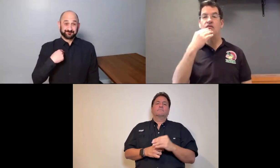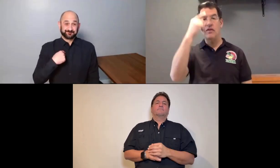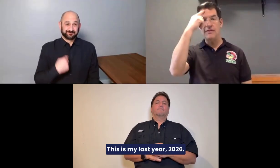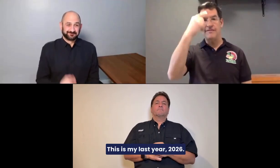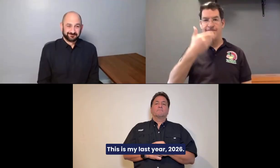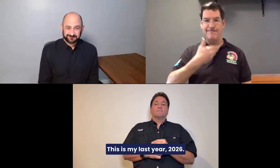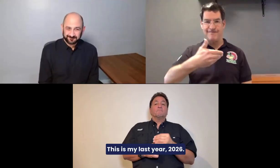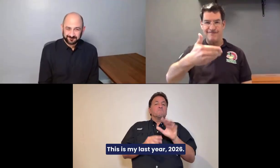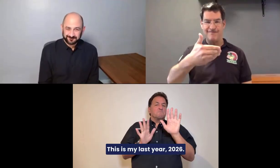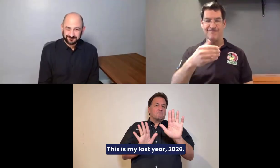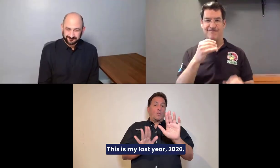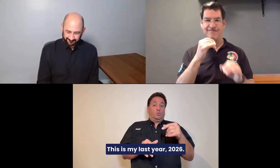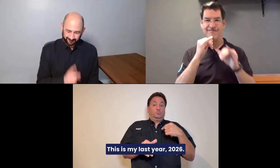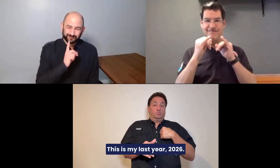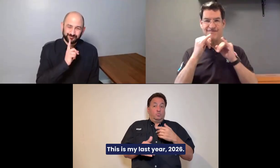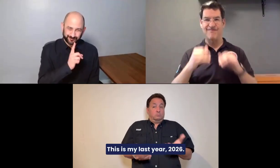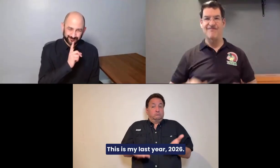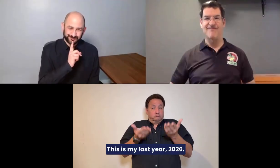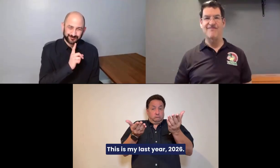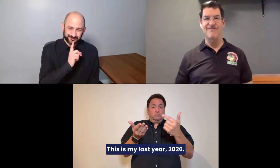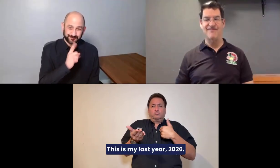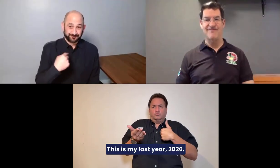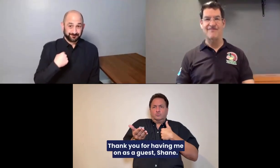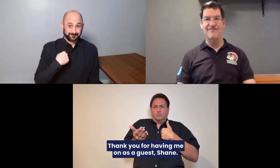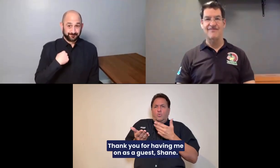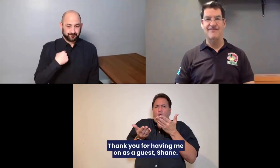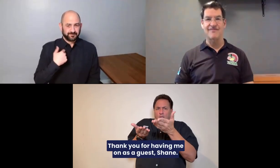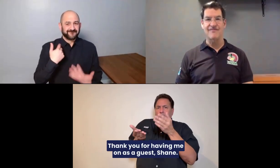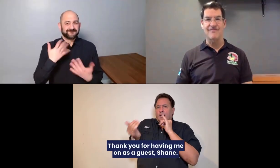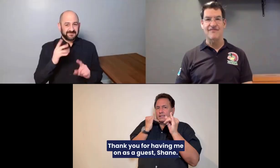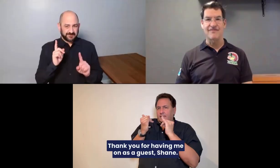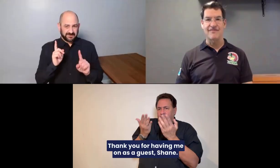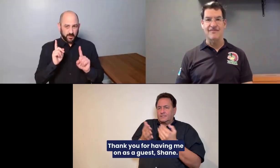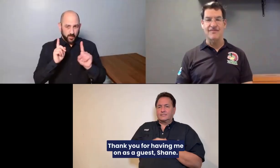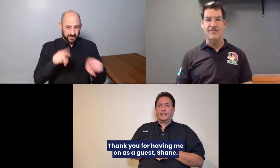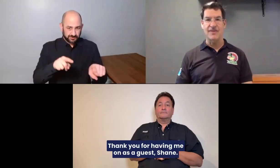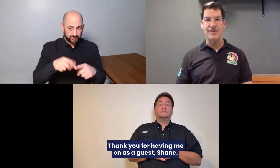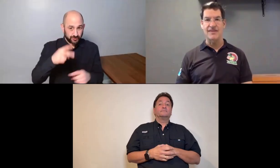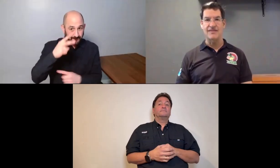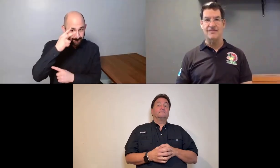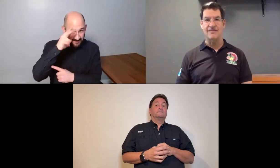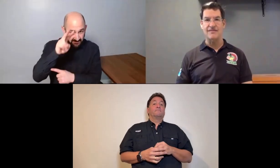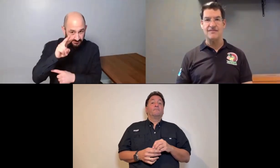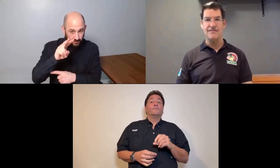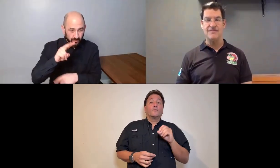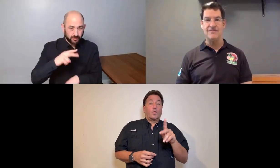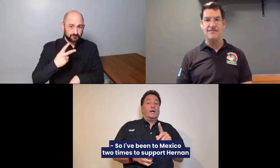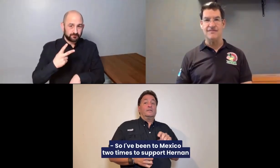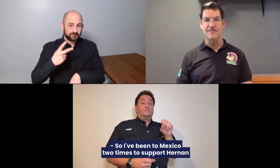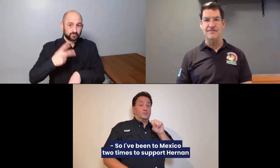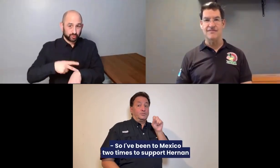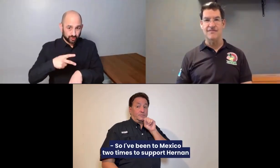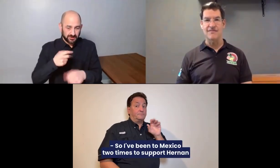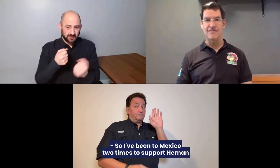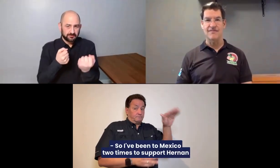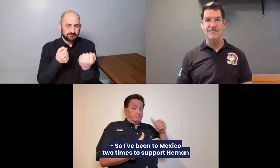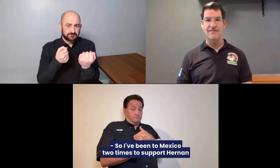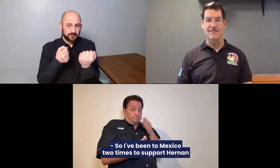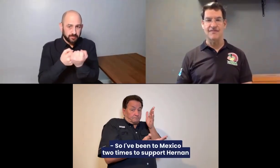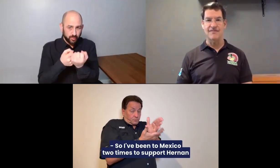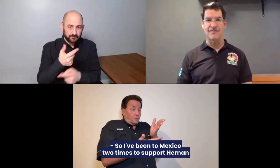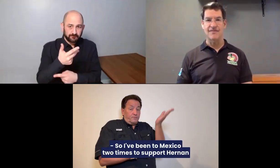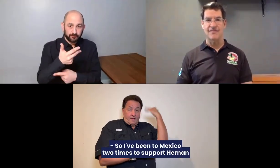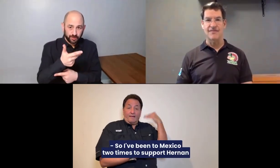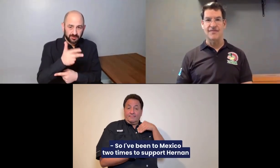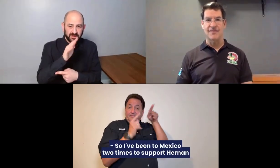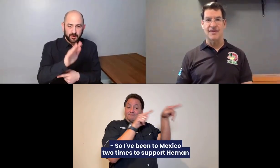5. This is my last year, 2026. Thank you for having me on as a guest, Shane. So I've been to Mexico